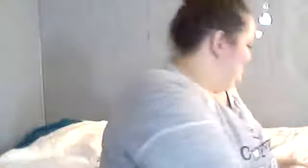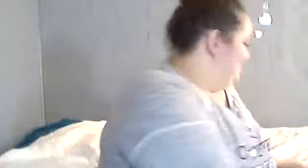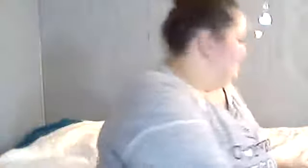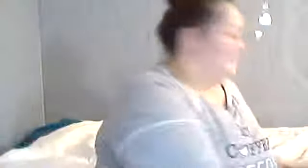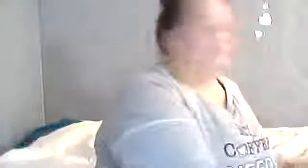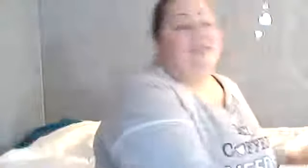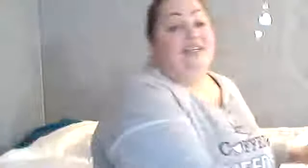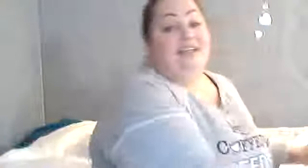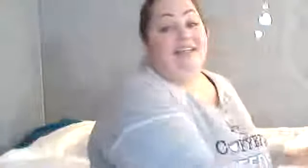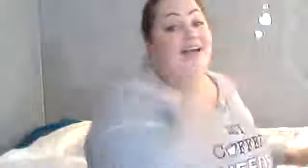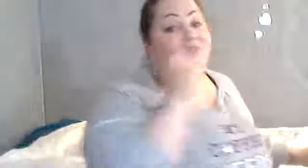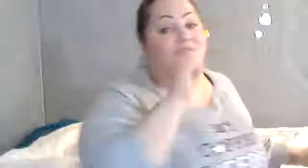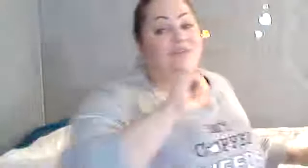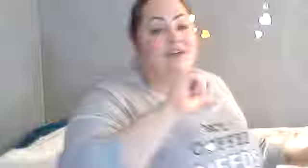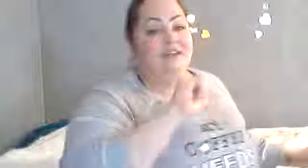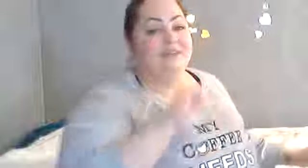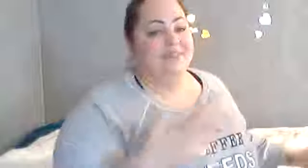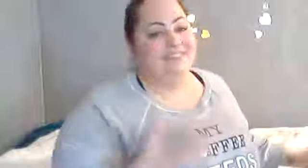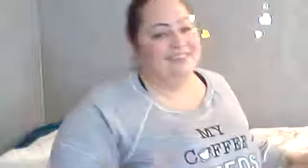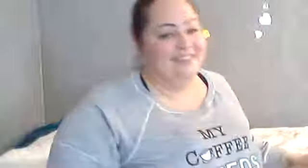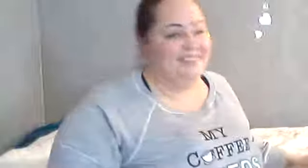He's really eating applesauce, but.